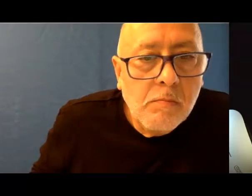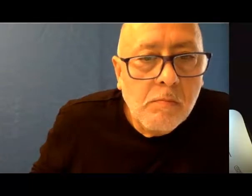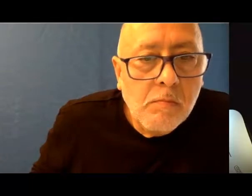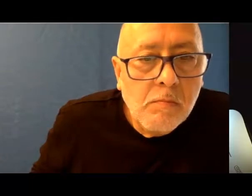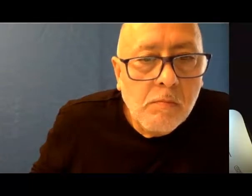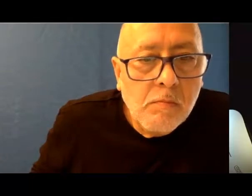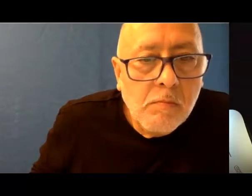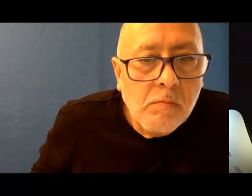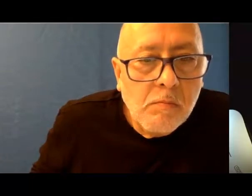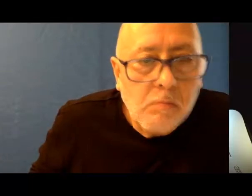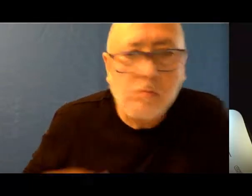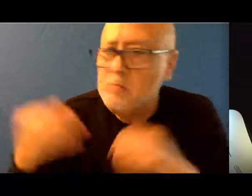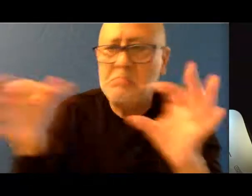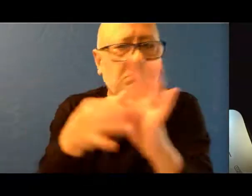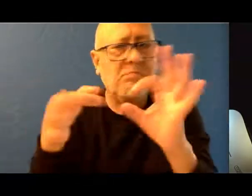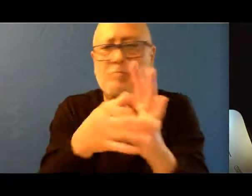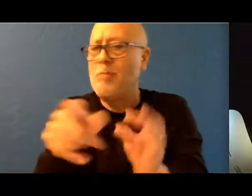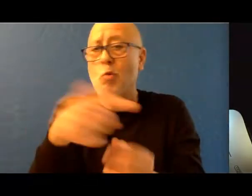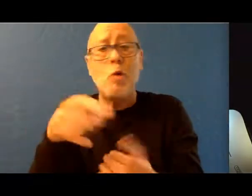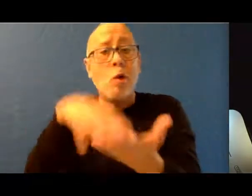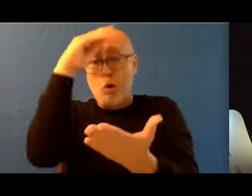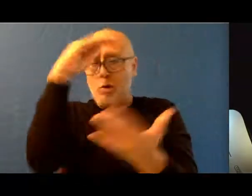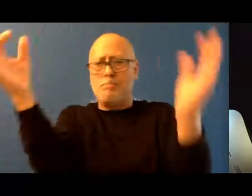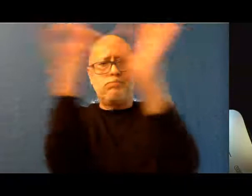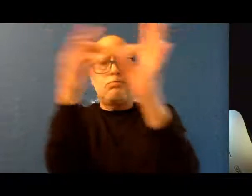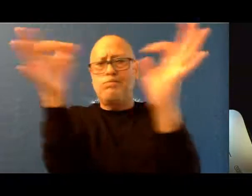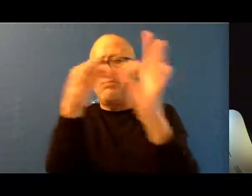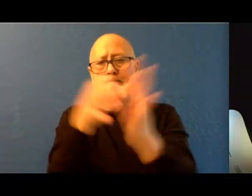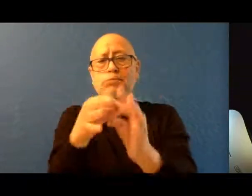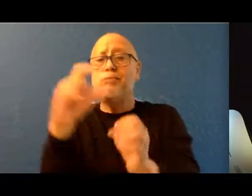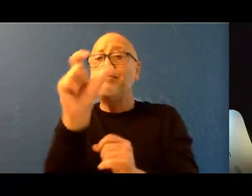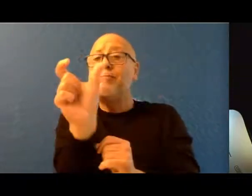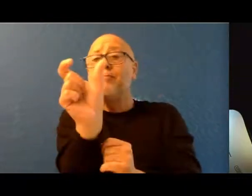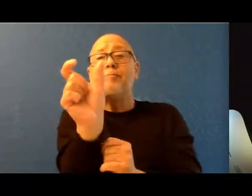Because all about today is just combining like terms.